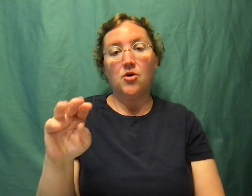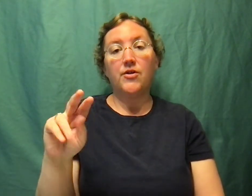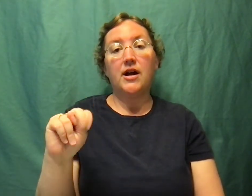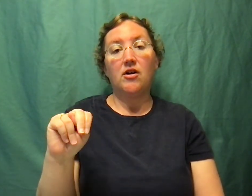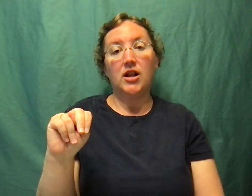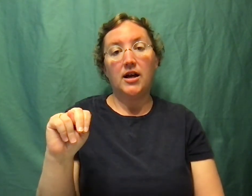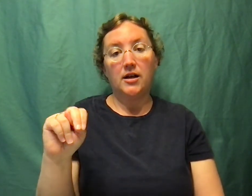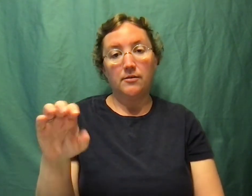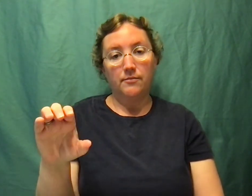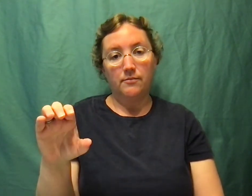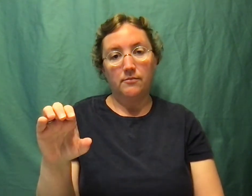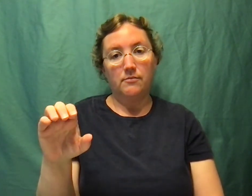North Carolina.